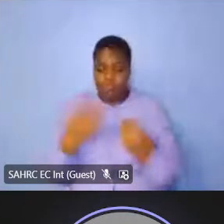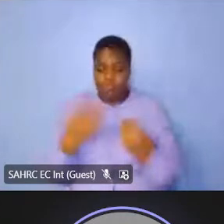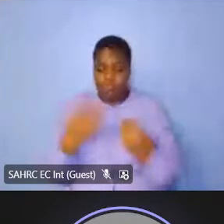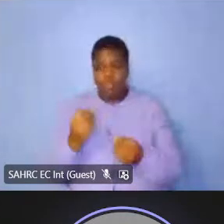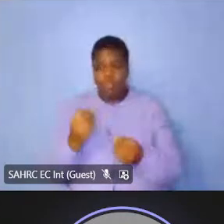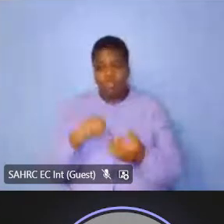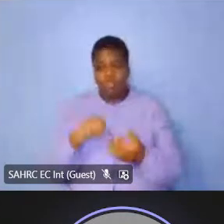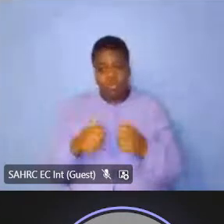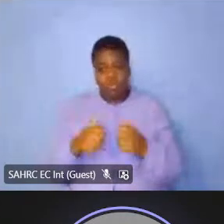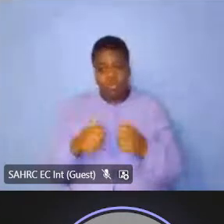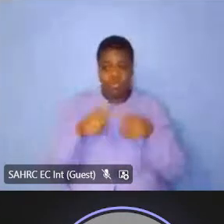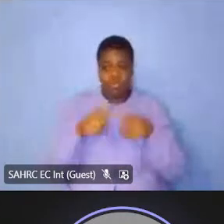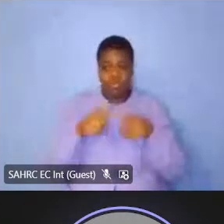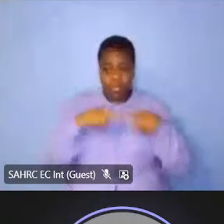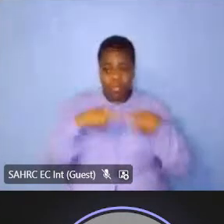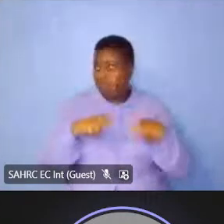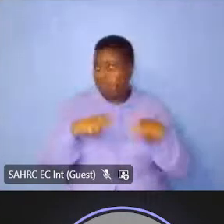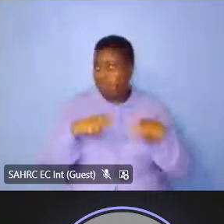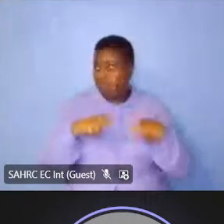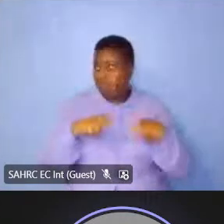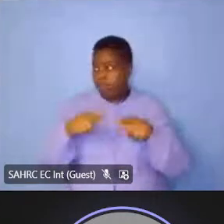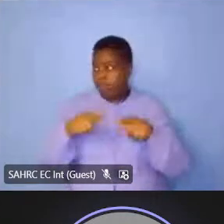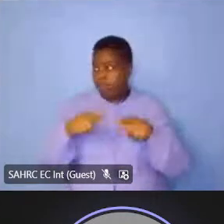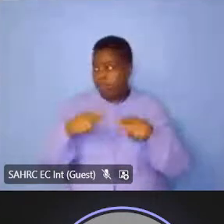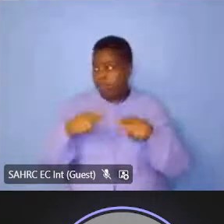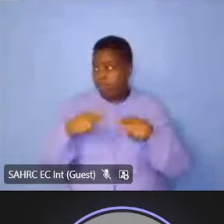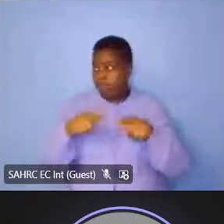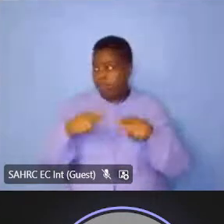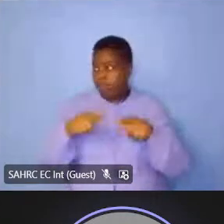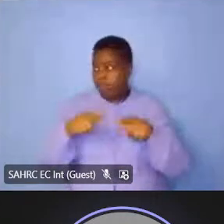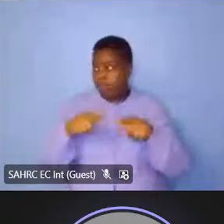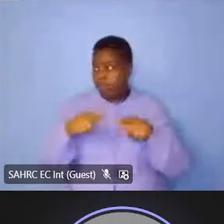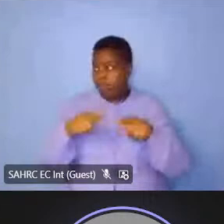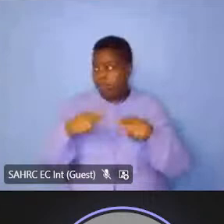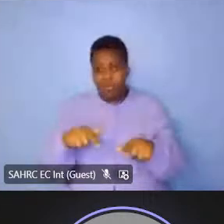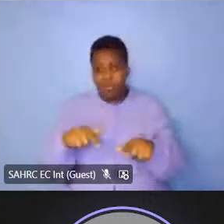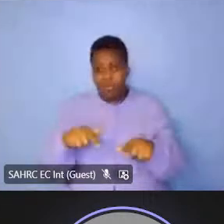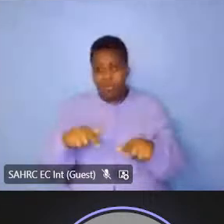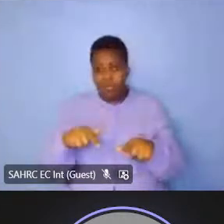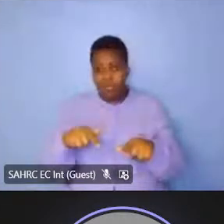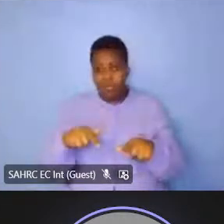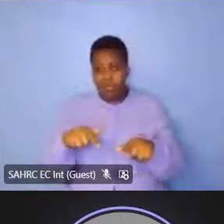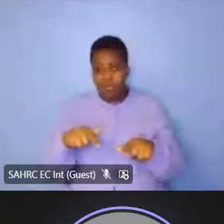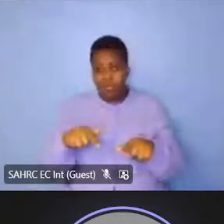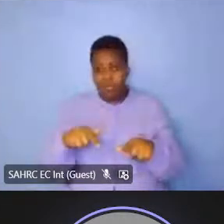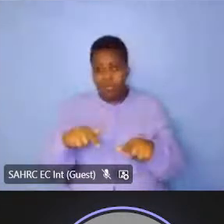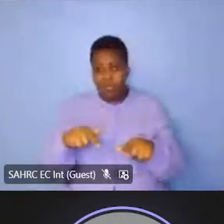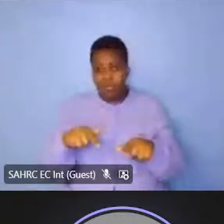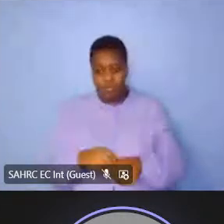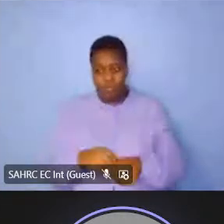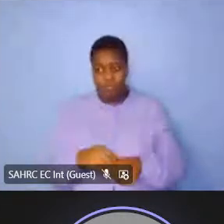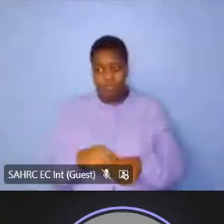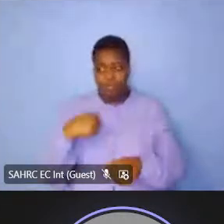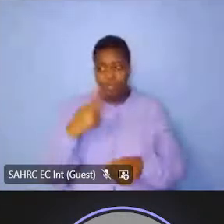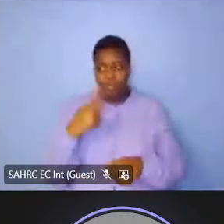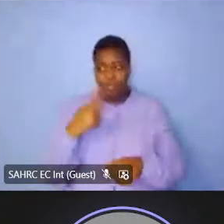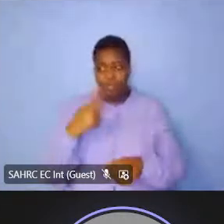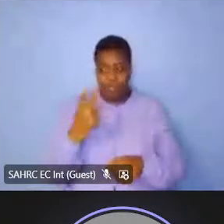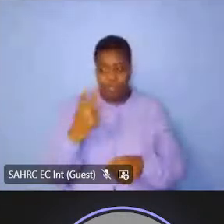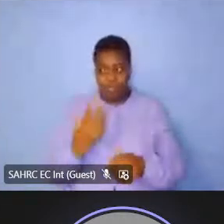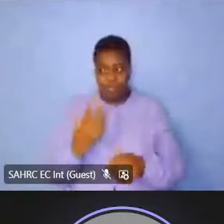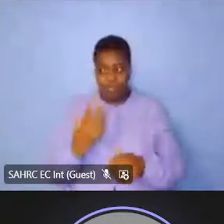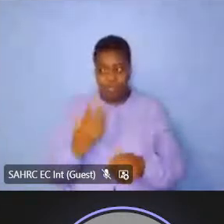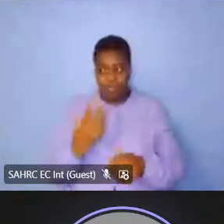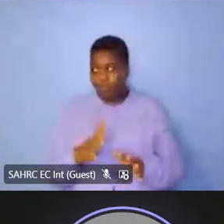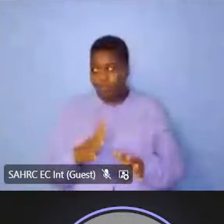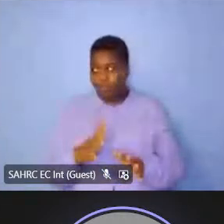problematic language and terminology, inappropriate use of binary terms. So we've seen the insistence